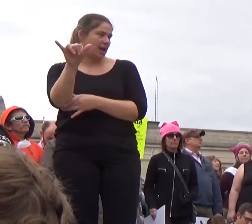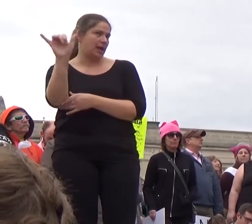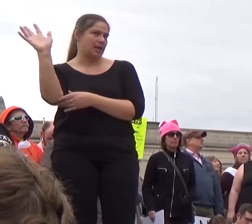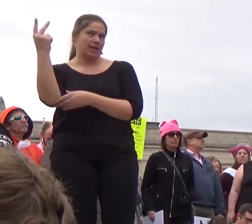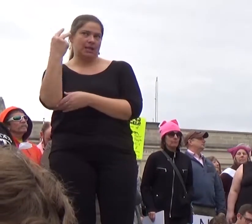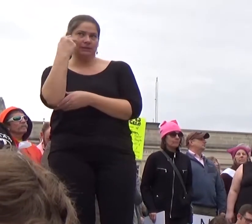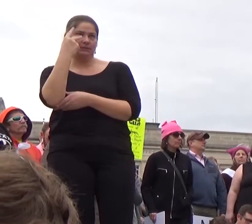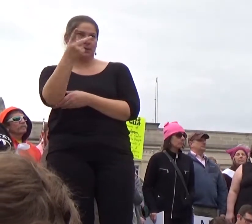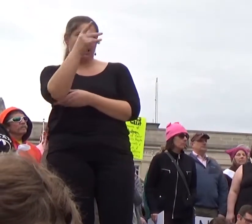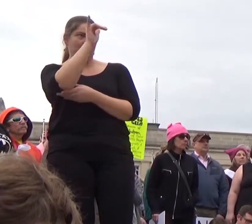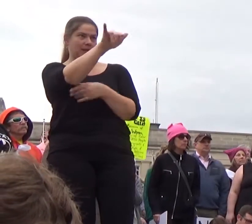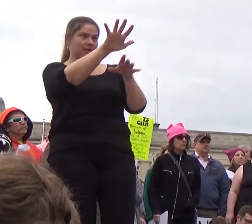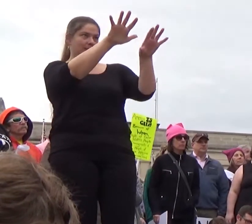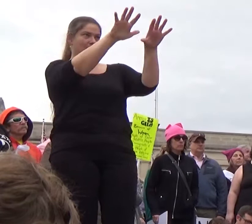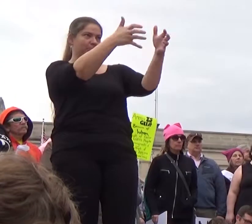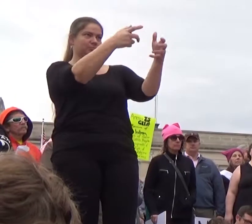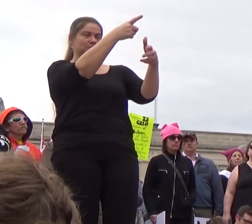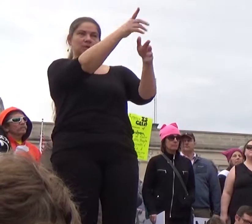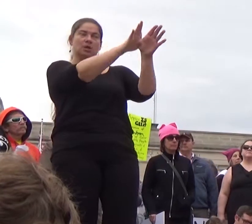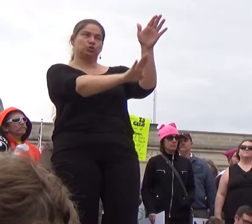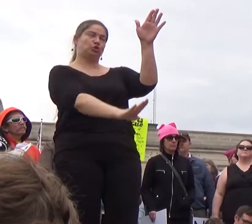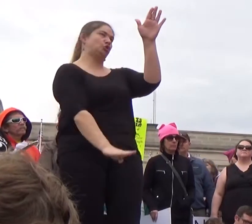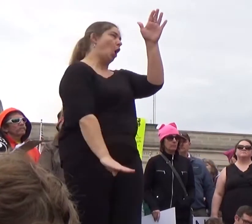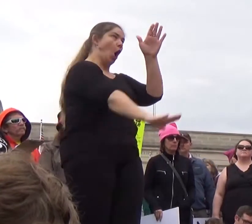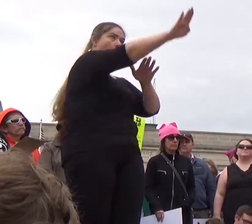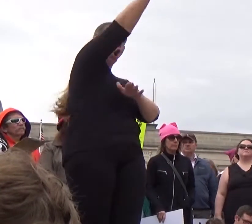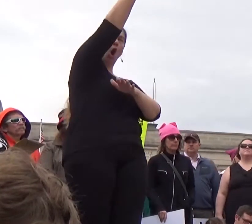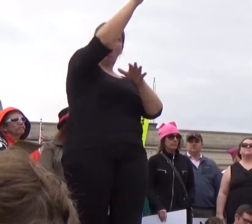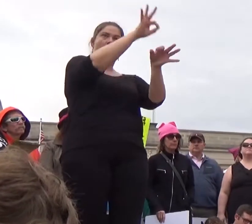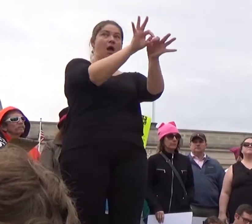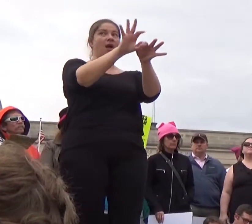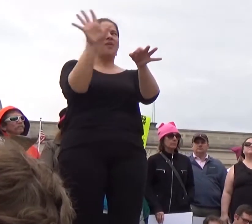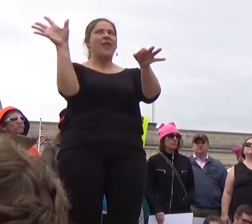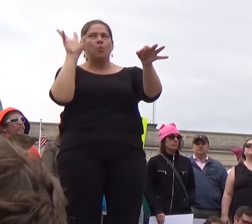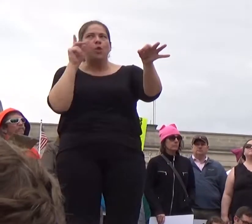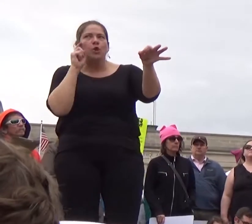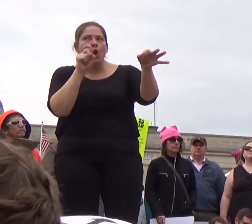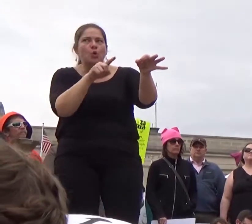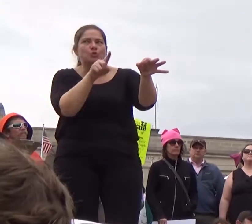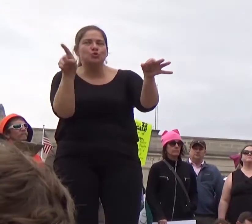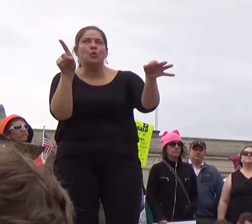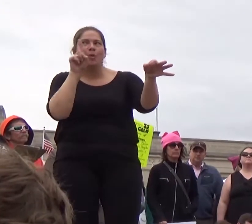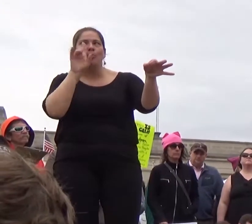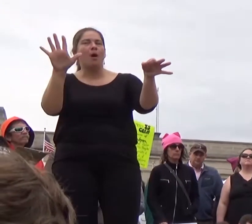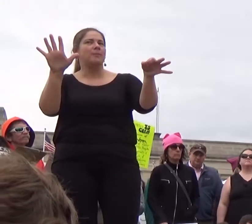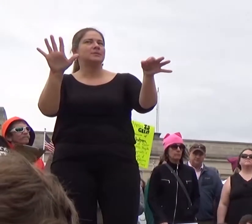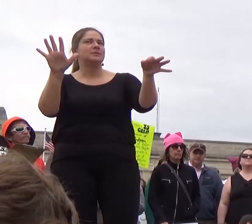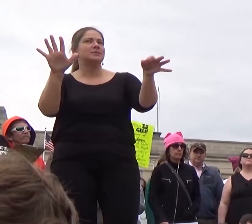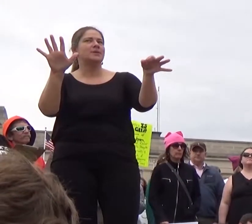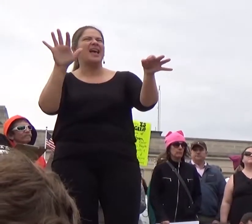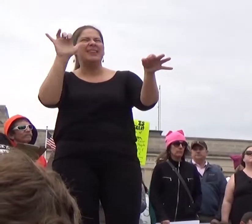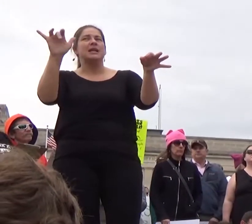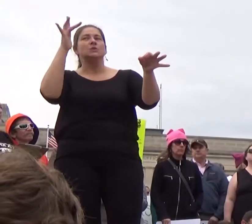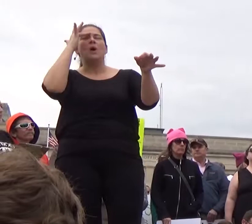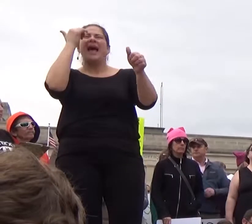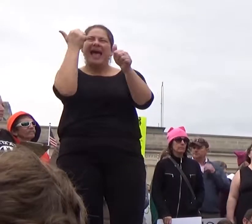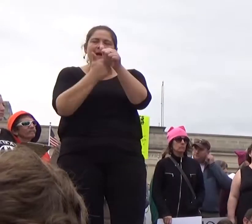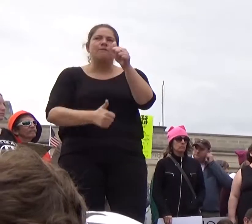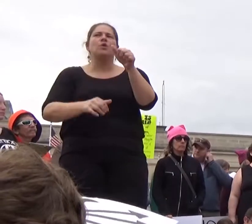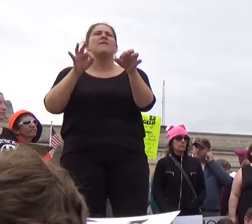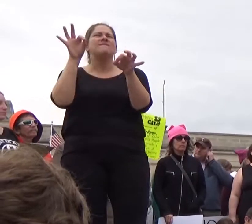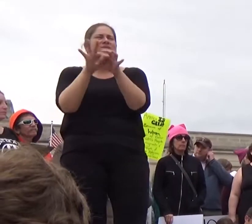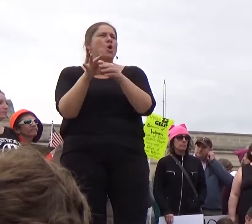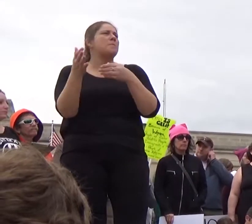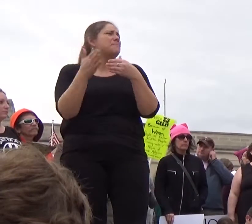that precinct has skyrocketed, oh, you will get noticed. I promise you that. That's why every vote